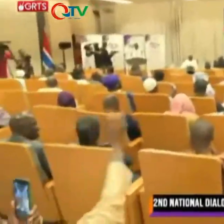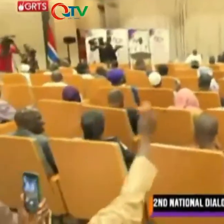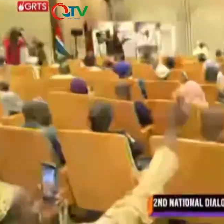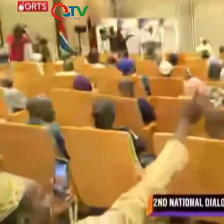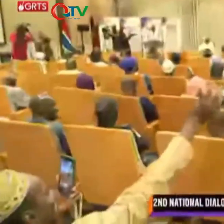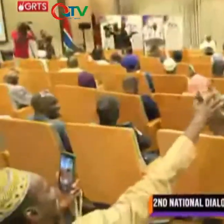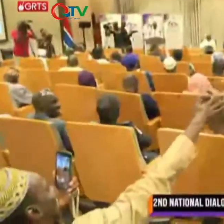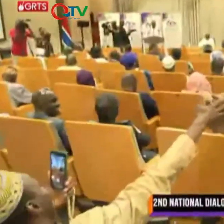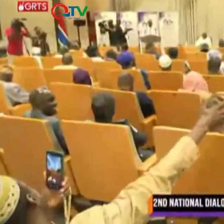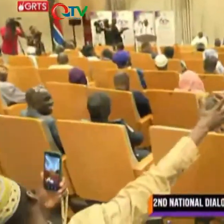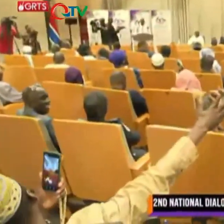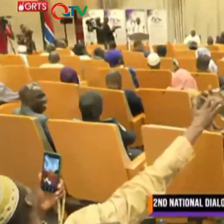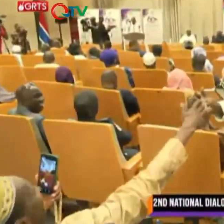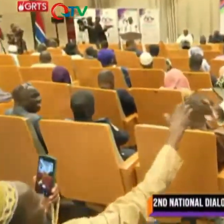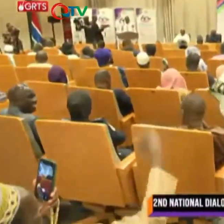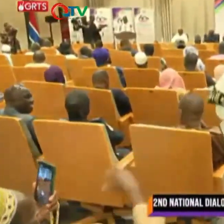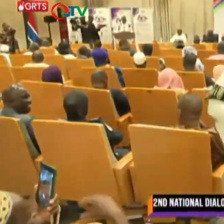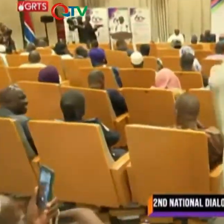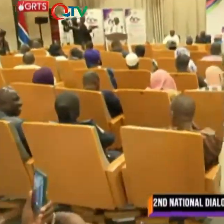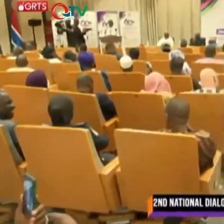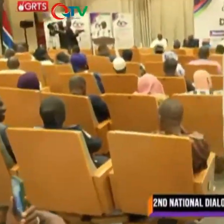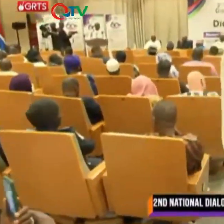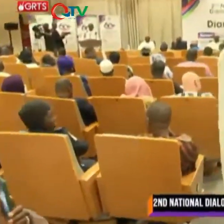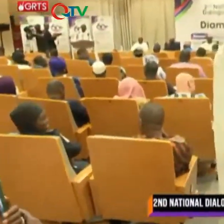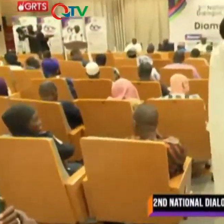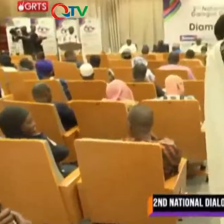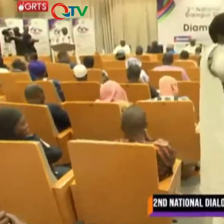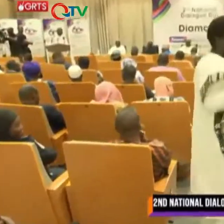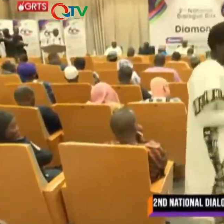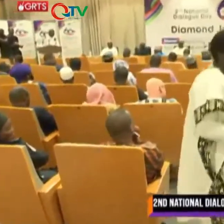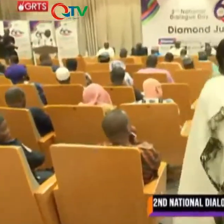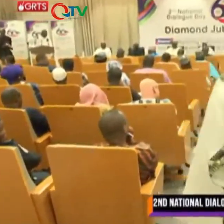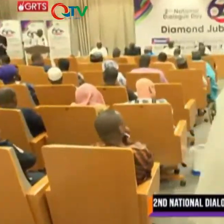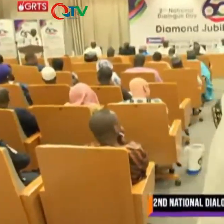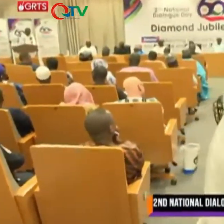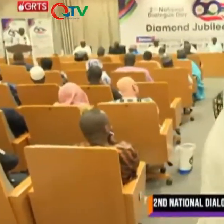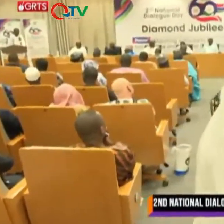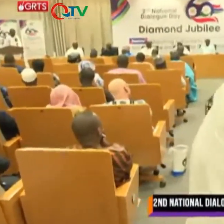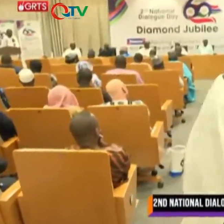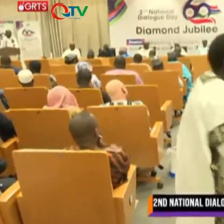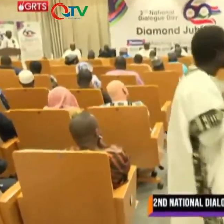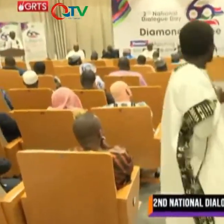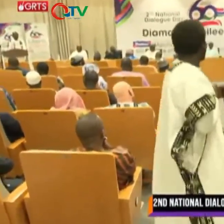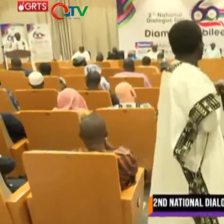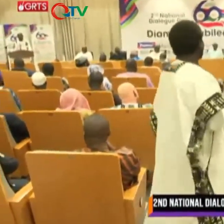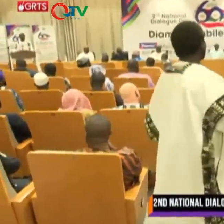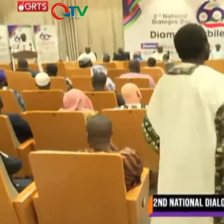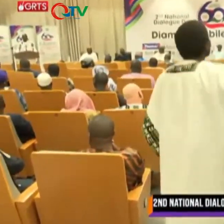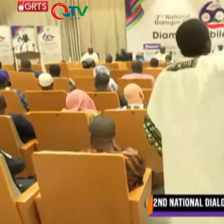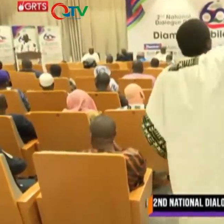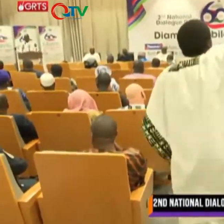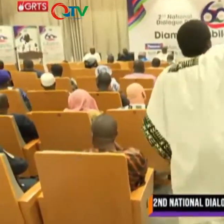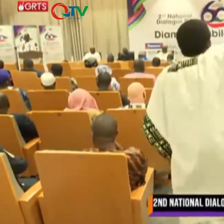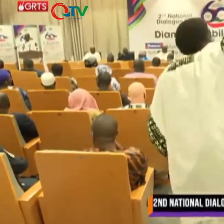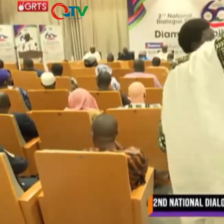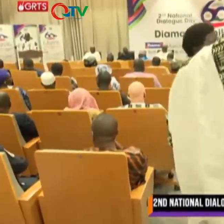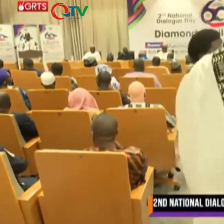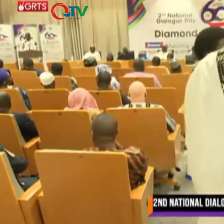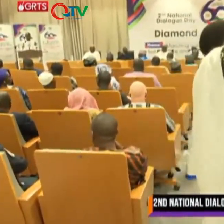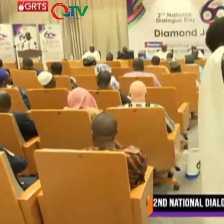kamo minyolla kamo mandinka kamo mbalakamo mandinka kamo